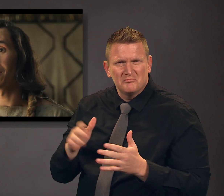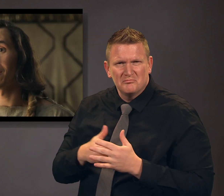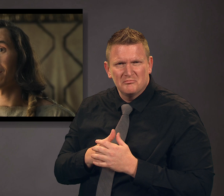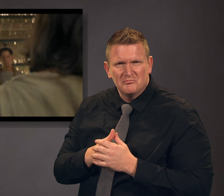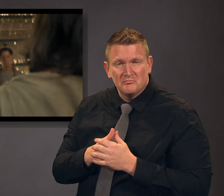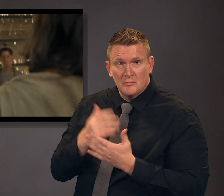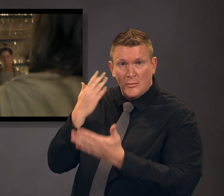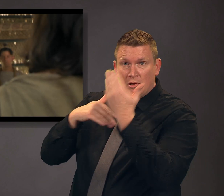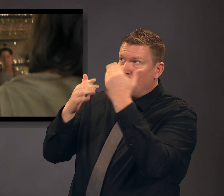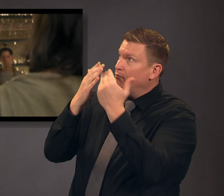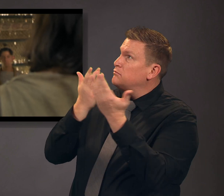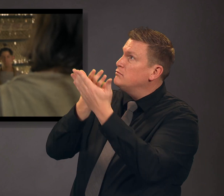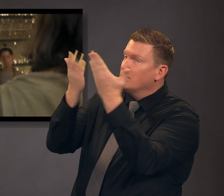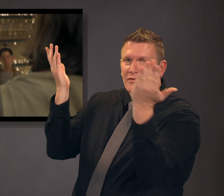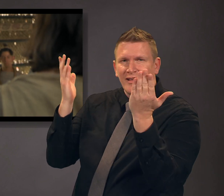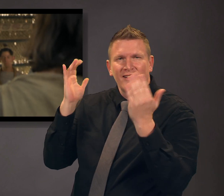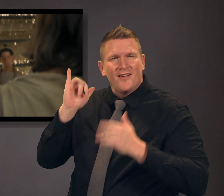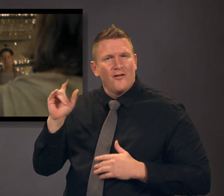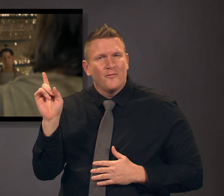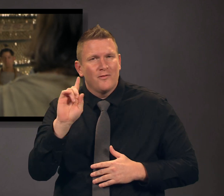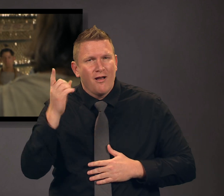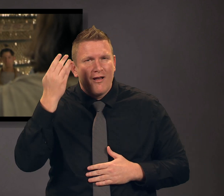dwells, and all his holy angels.